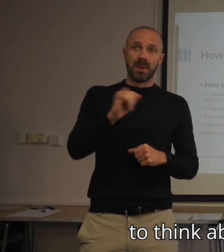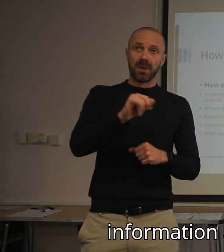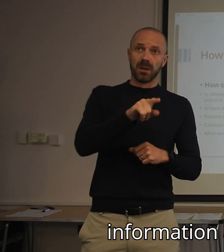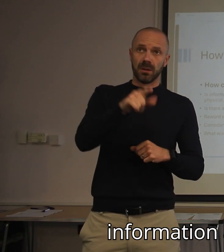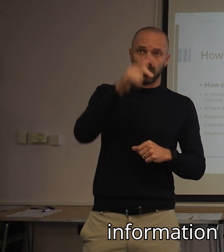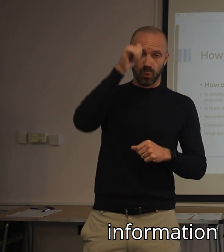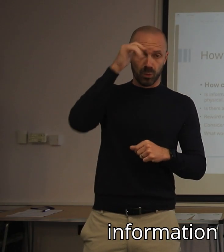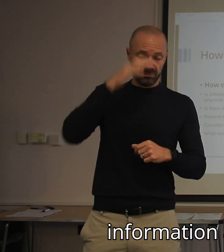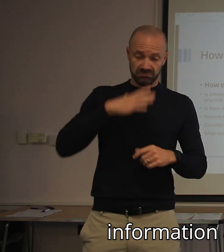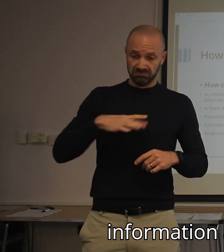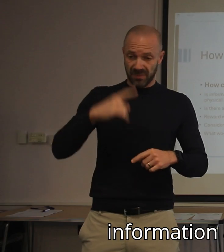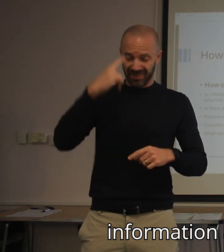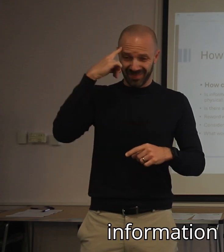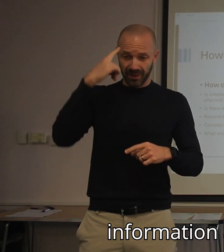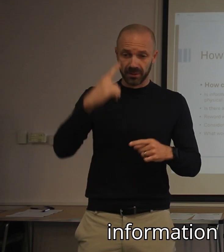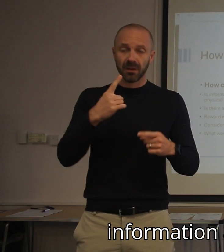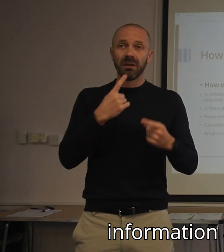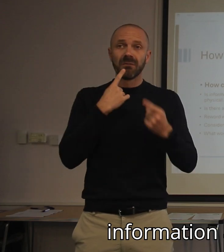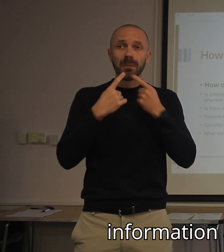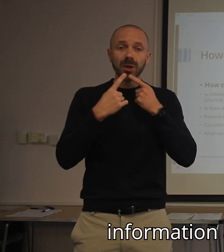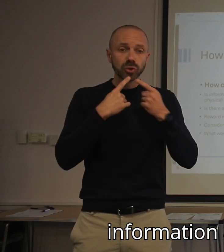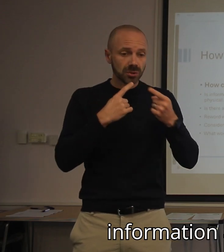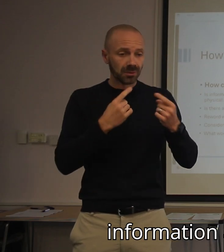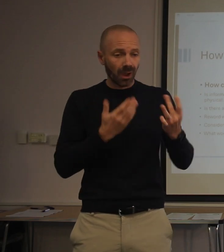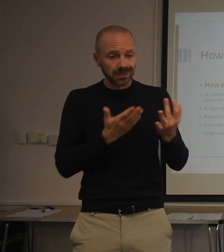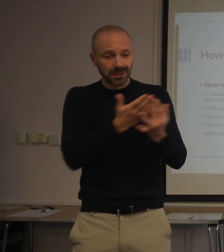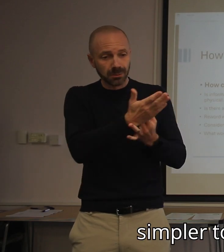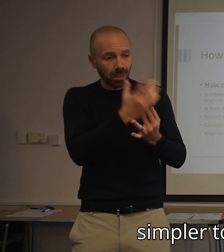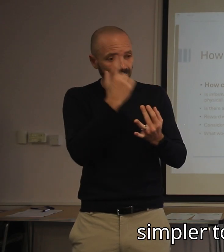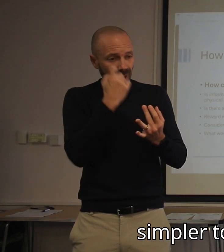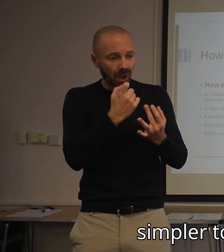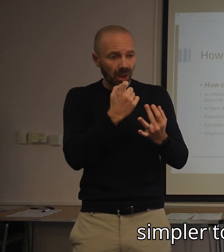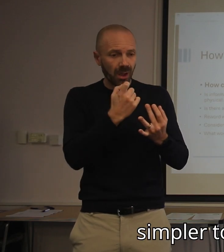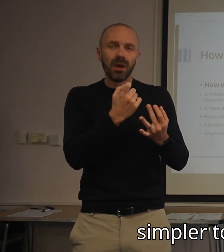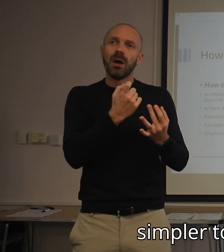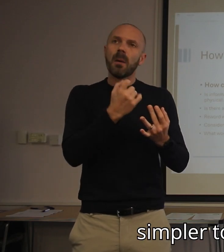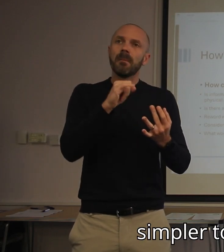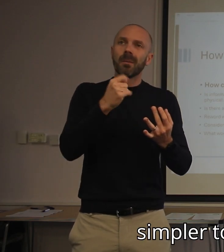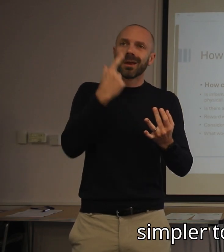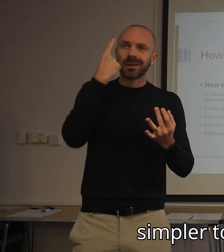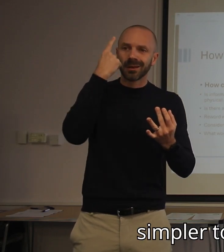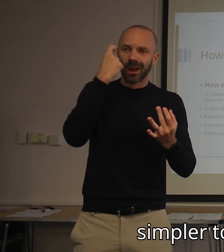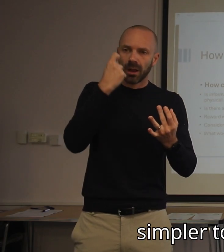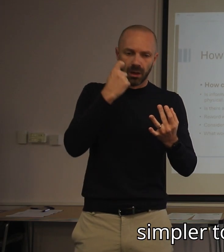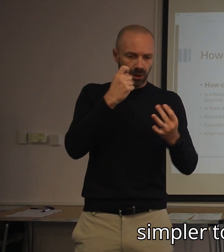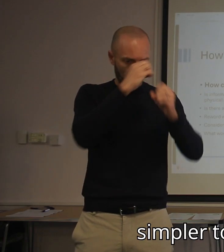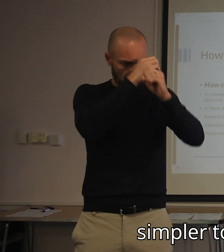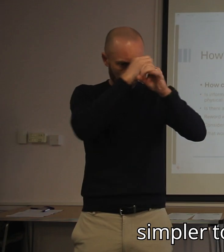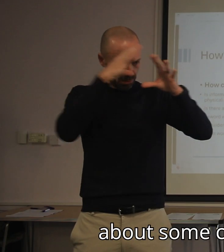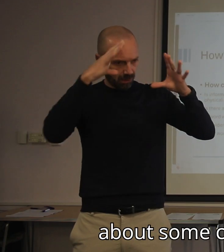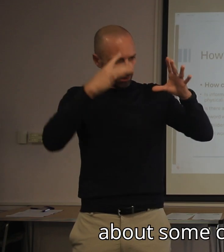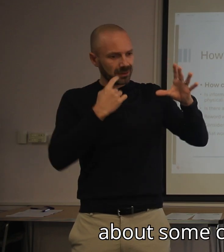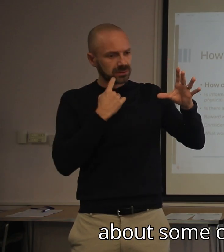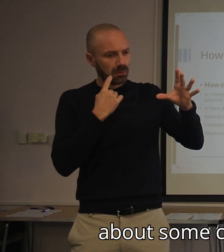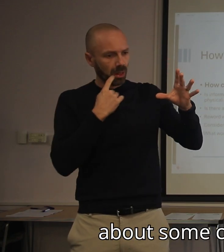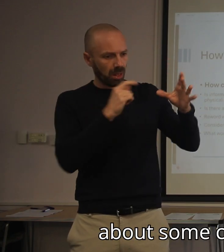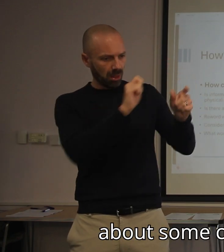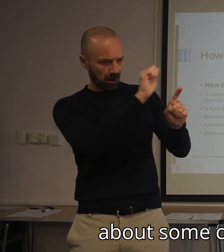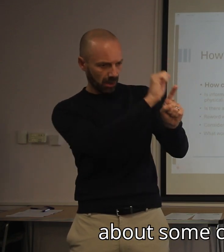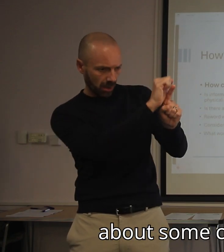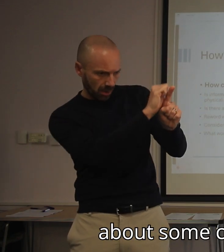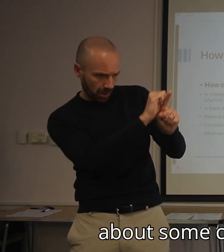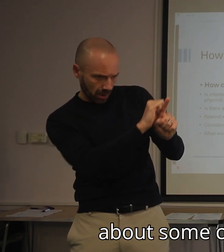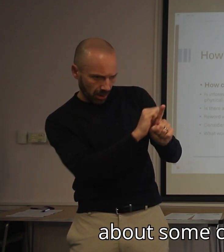a look at that information, and can you make it easier, simpler to understand? And what about some